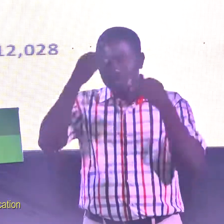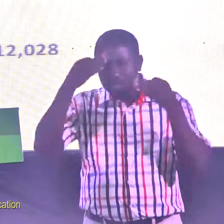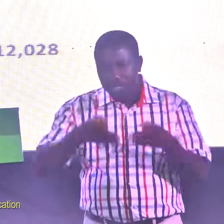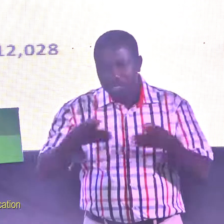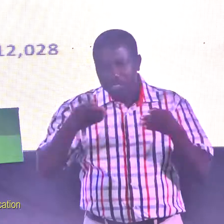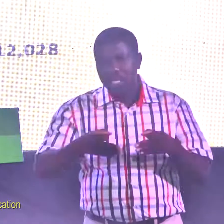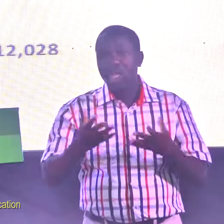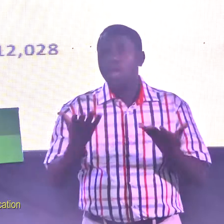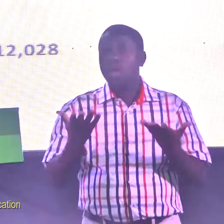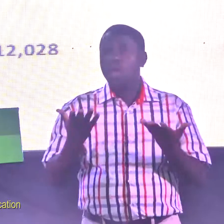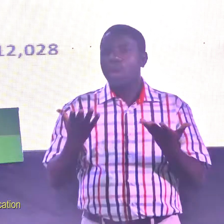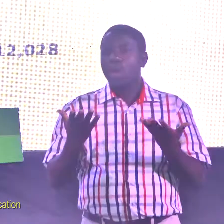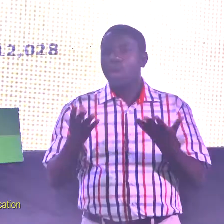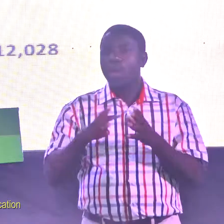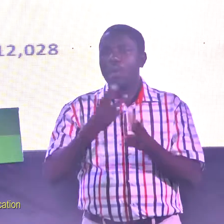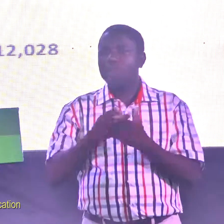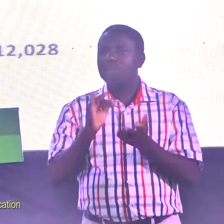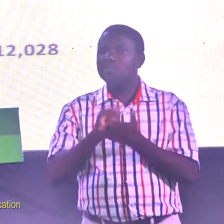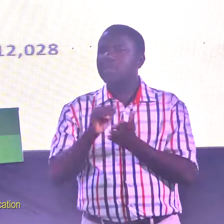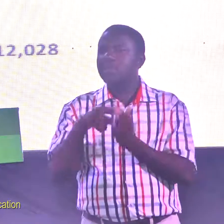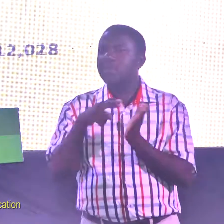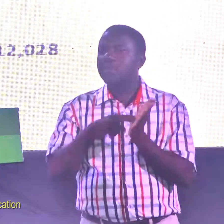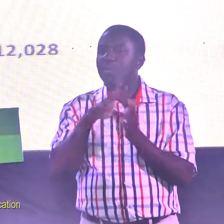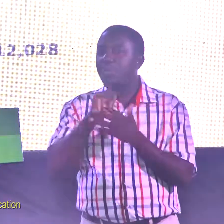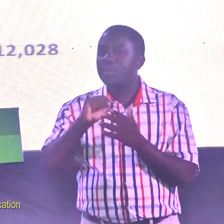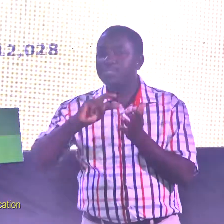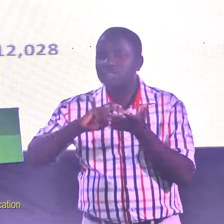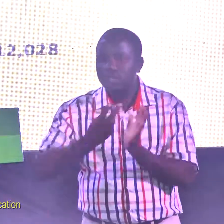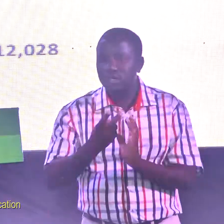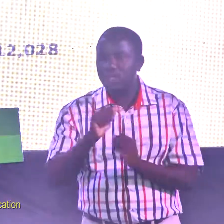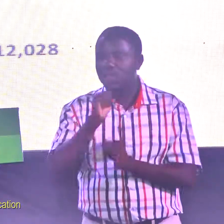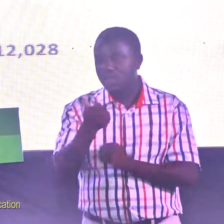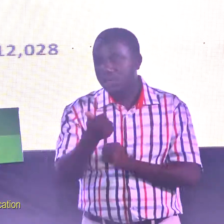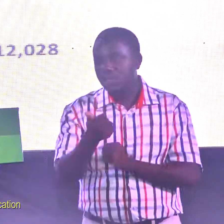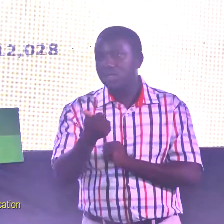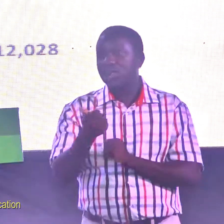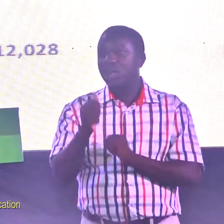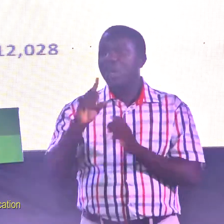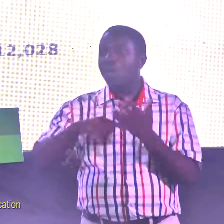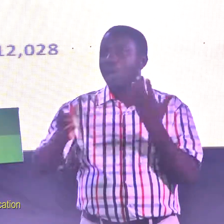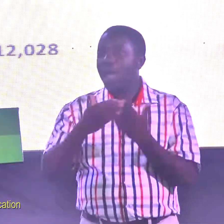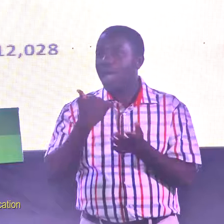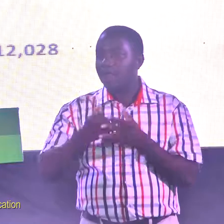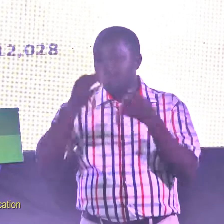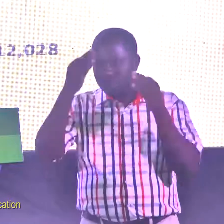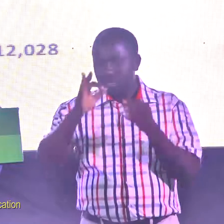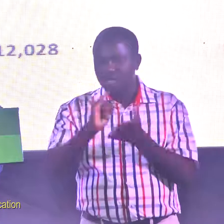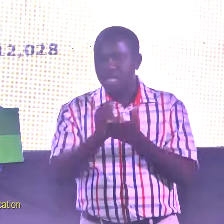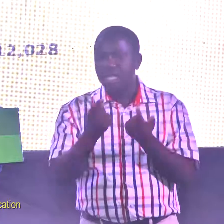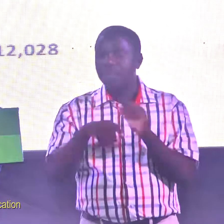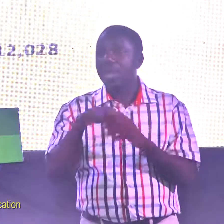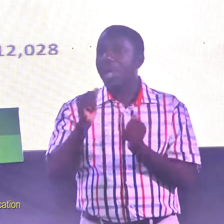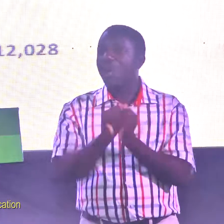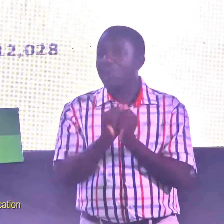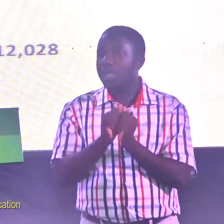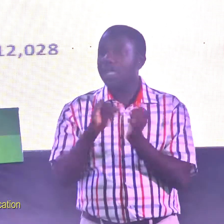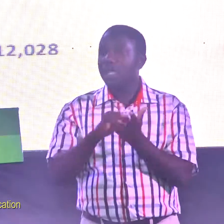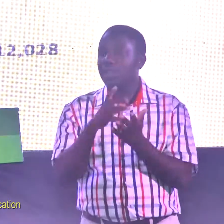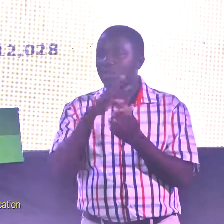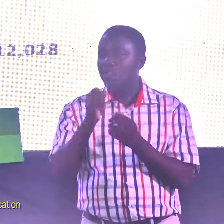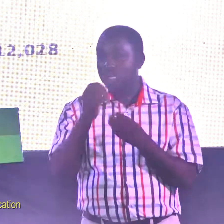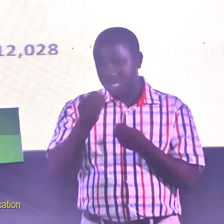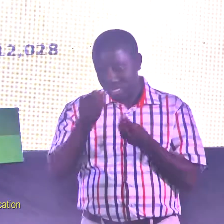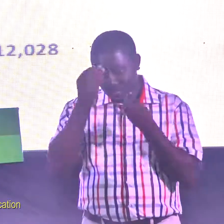decision whether a record was duplicated or not. Whatever decision that they came up with was subjected to a second